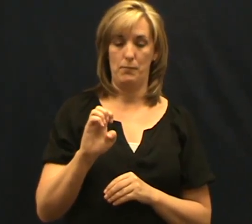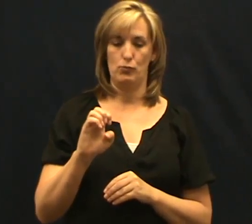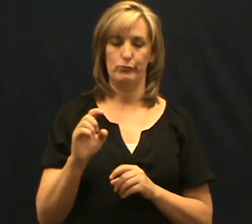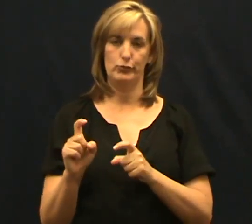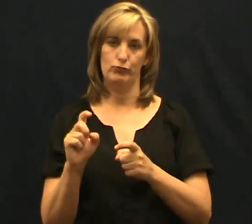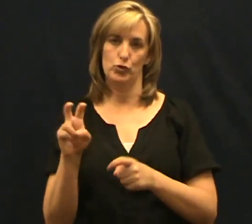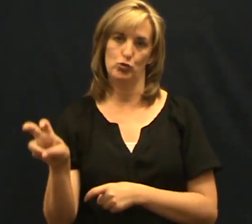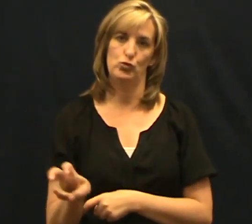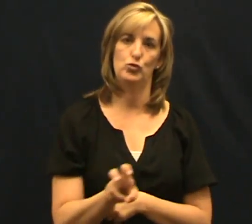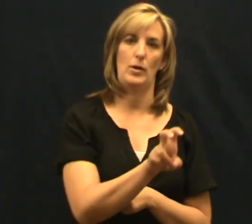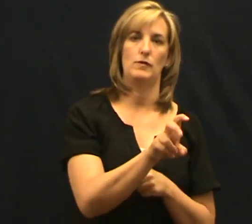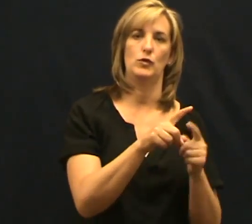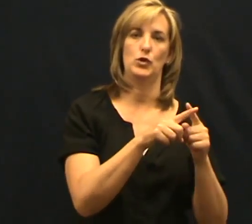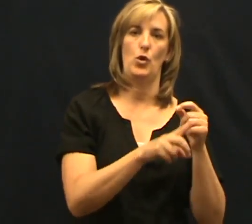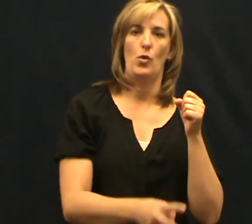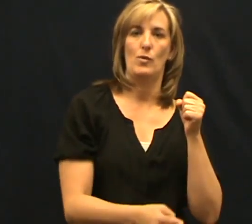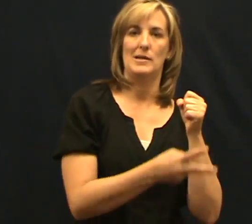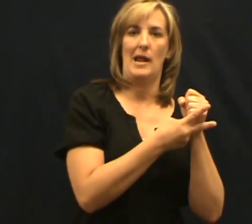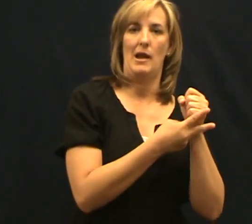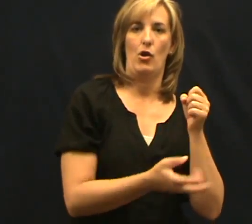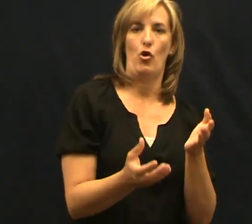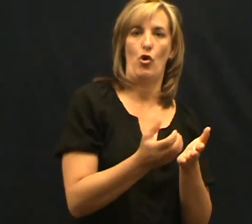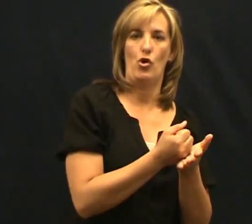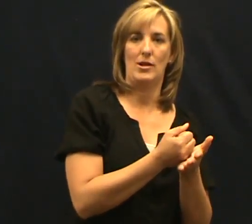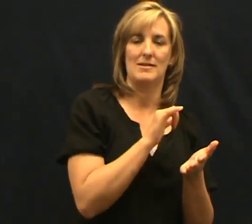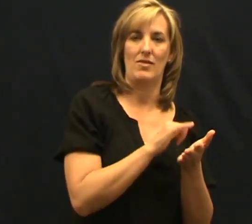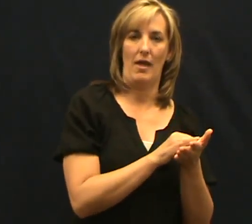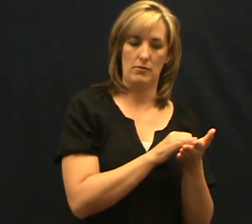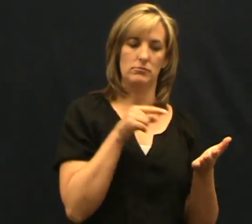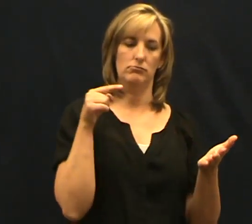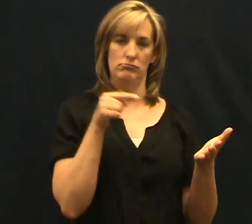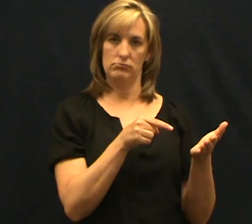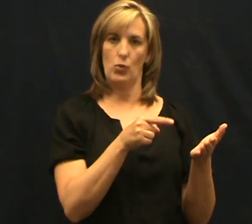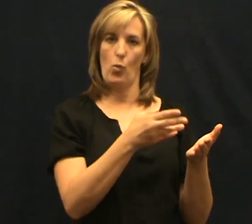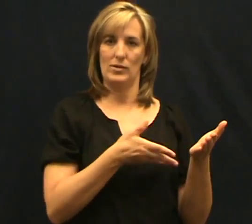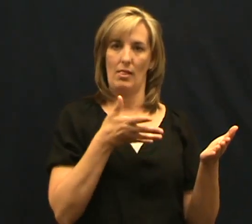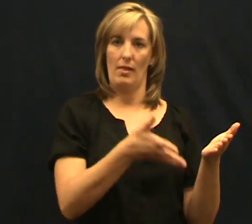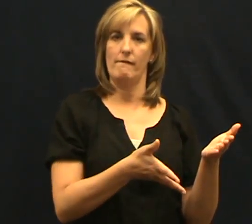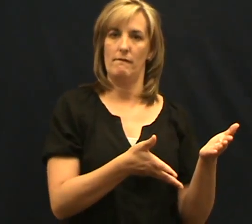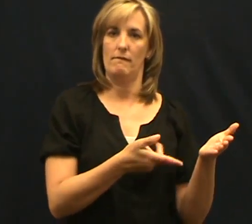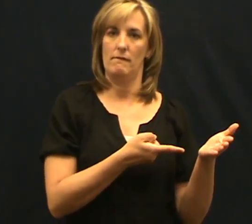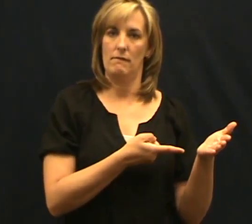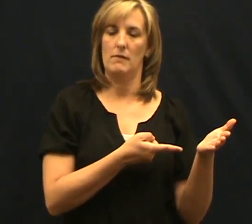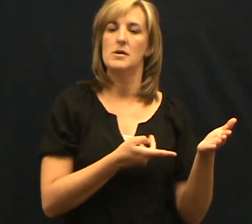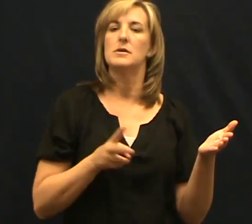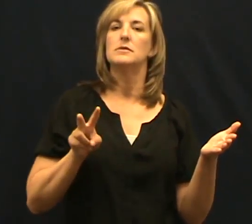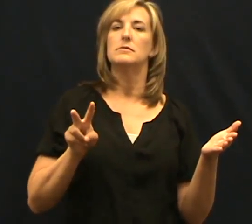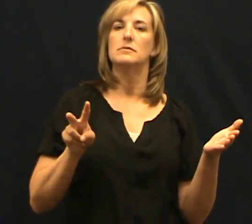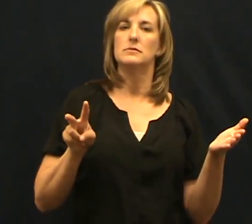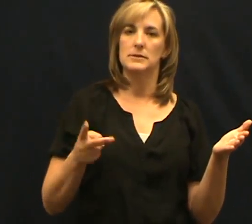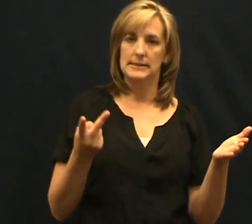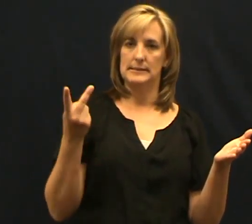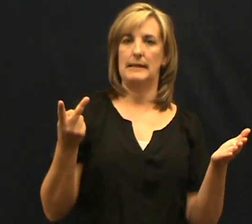that's what increases retained earnings for the net income for the period. Our second entry is where we debit retained